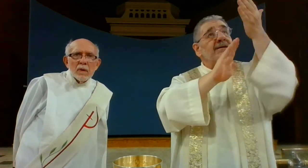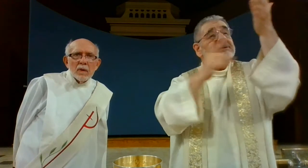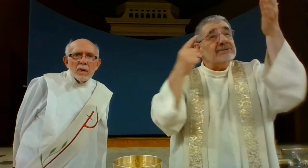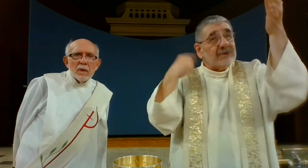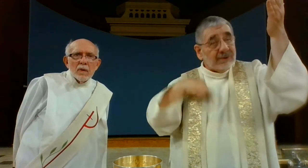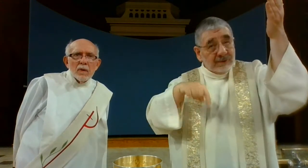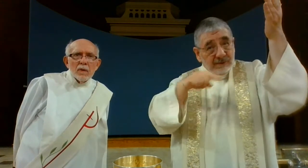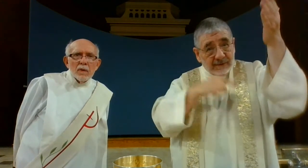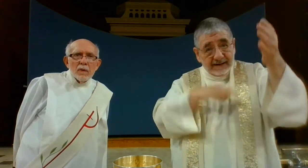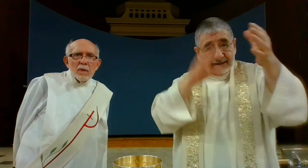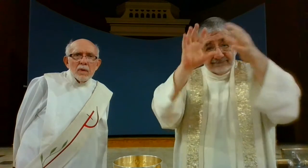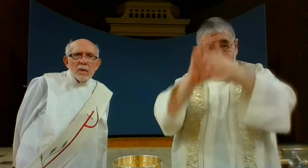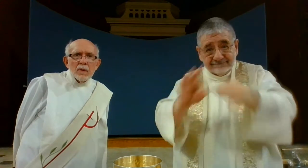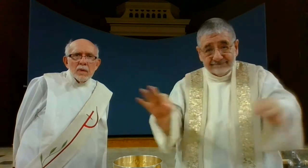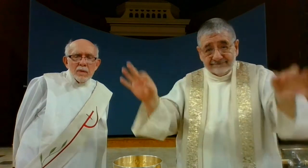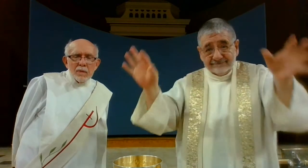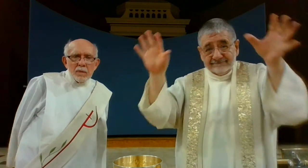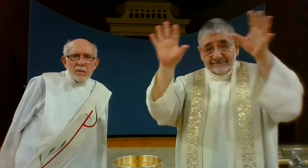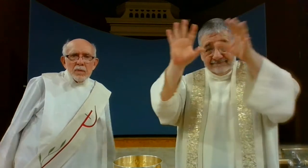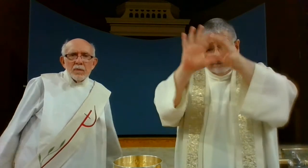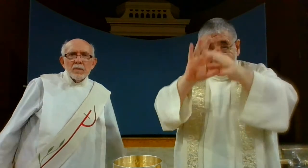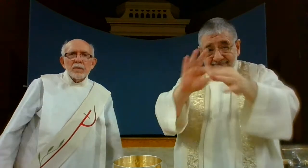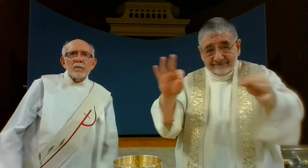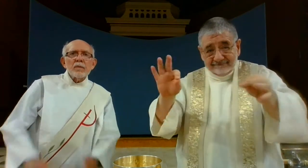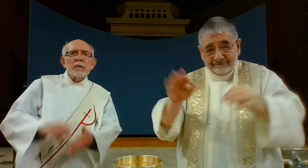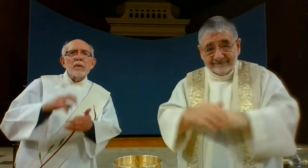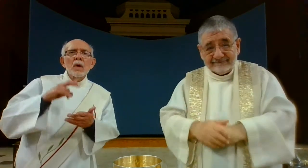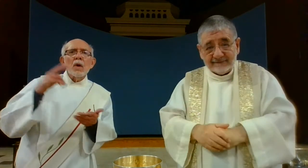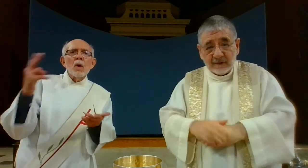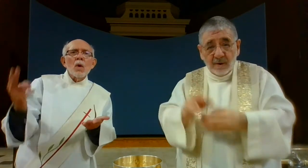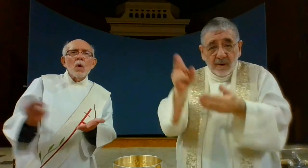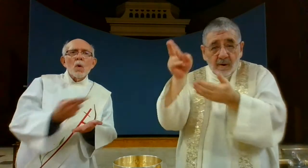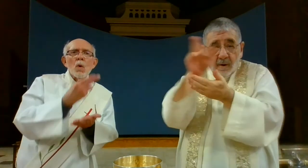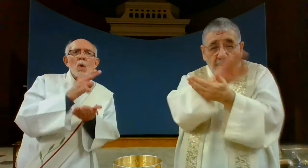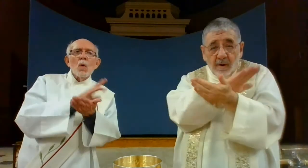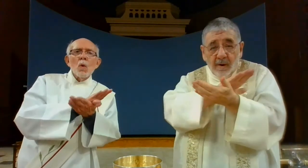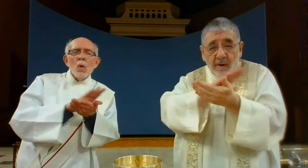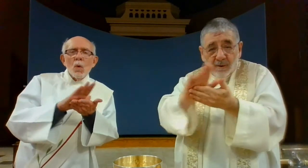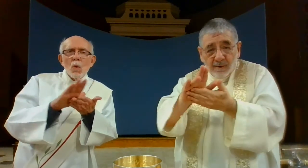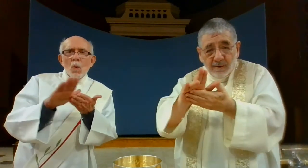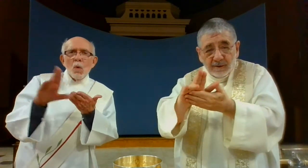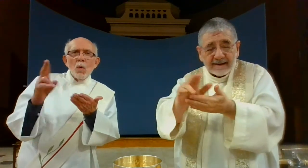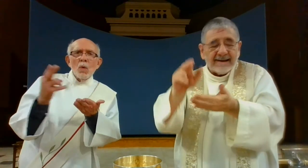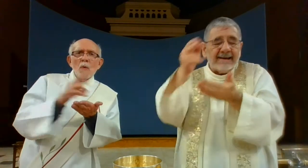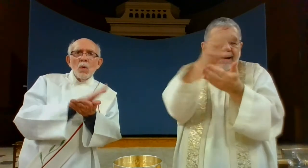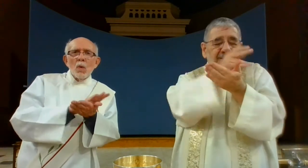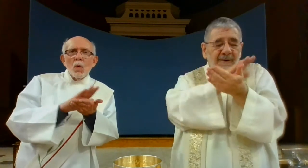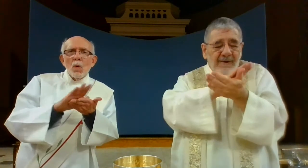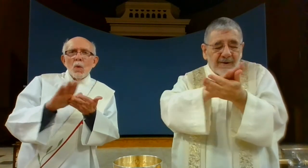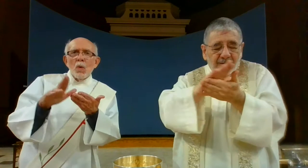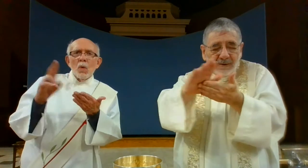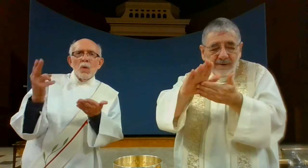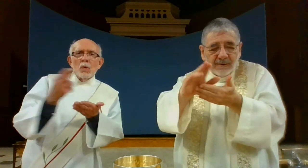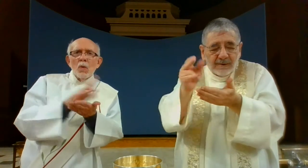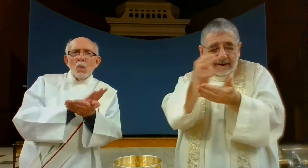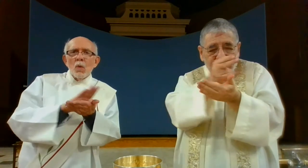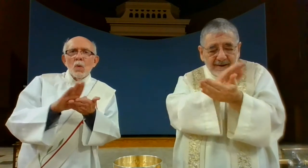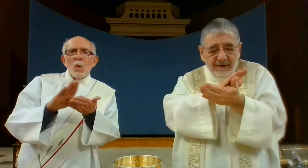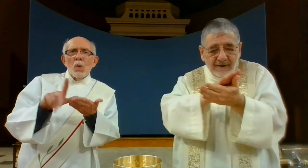hymn of your glory, as without end we acclaim, Holy, holy,